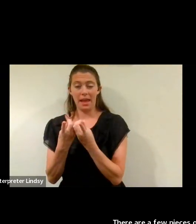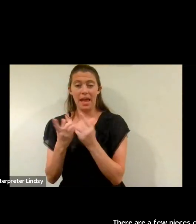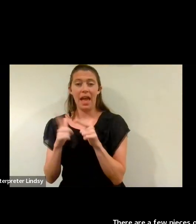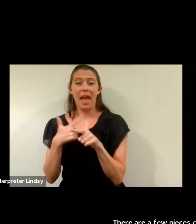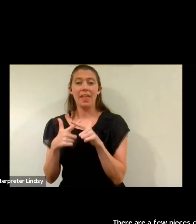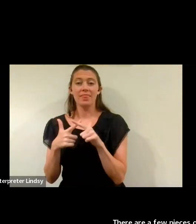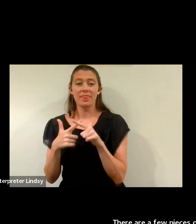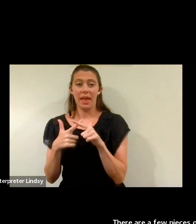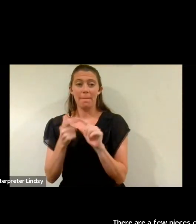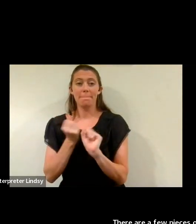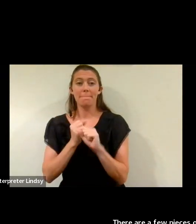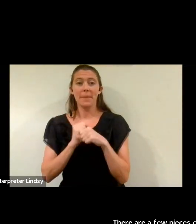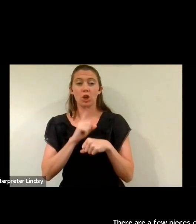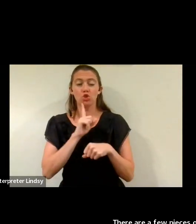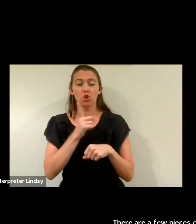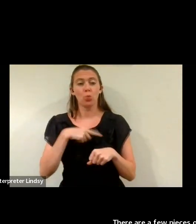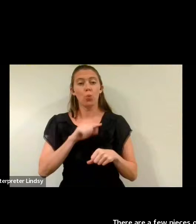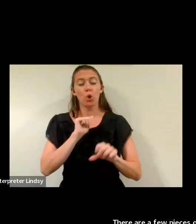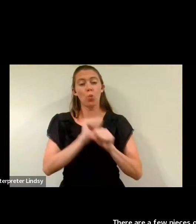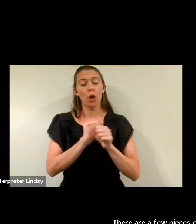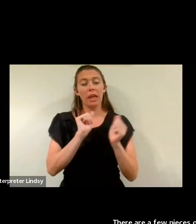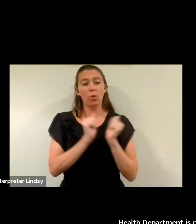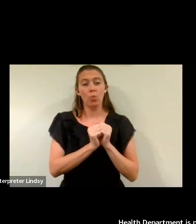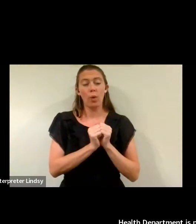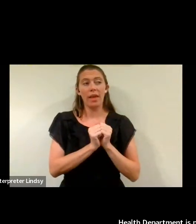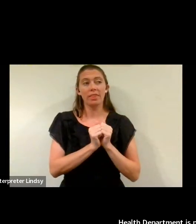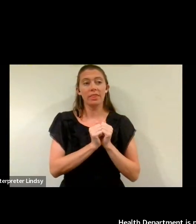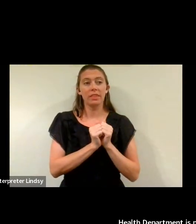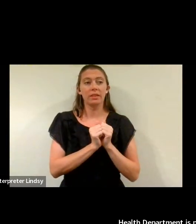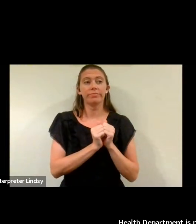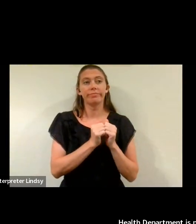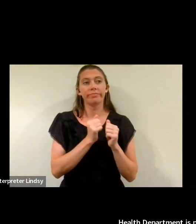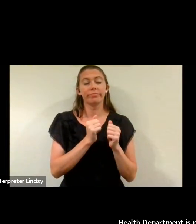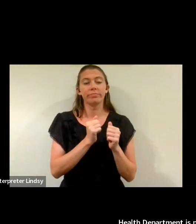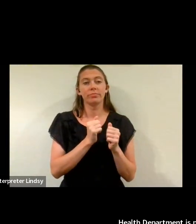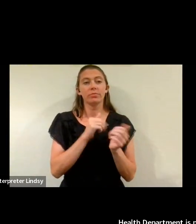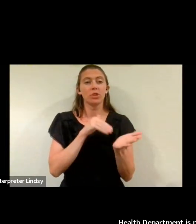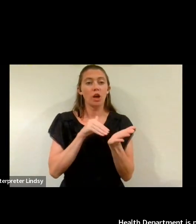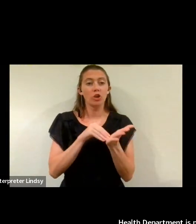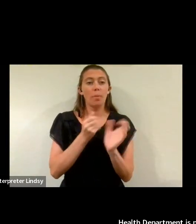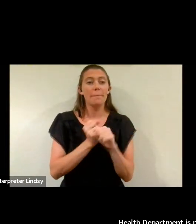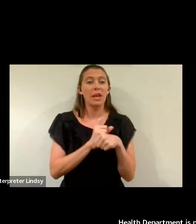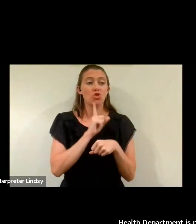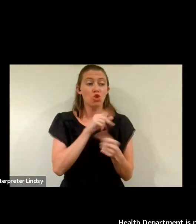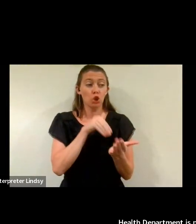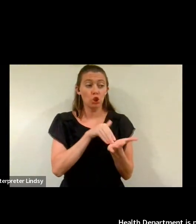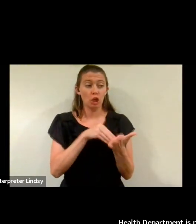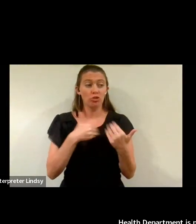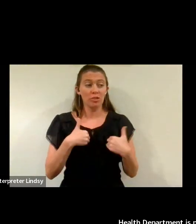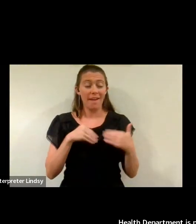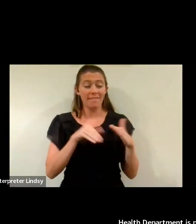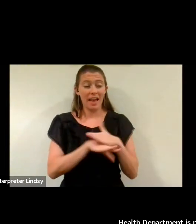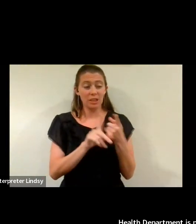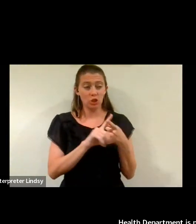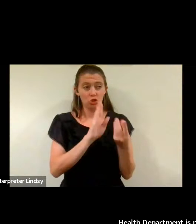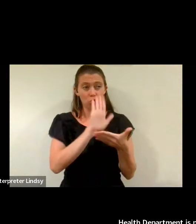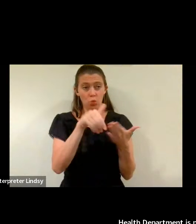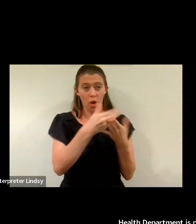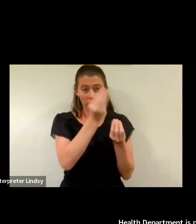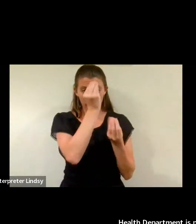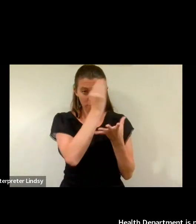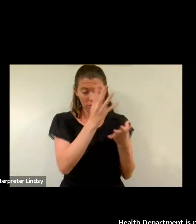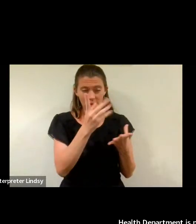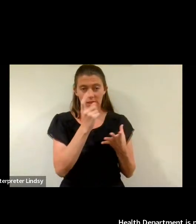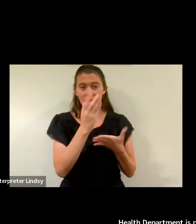are aware like of the different treatment options or who's eligible. And that's an area where we are meeting with some in different